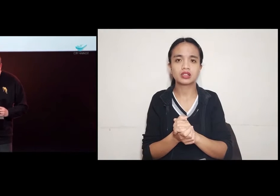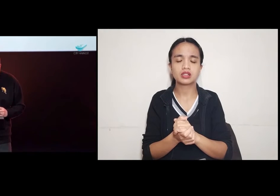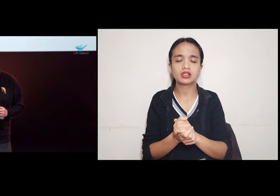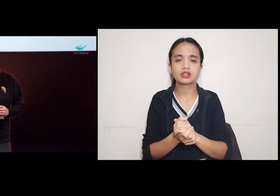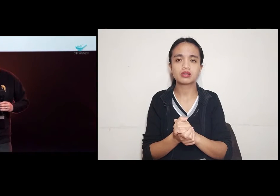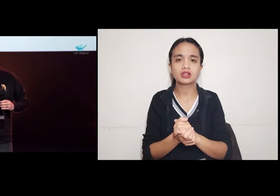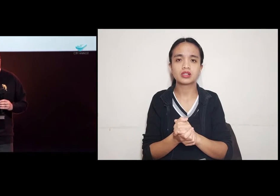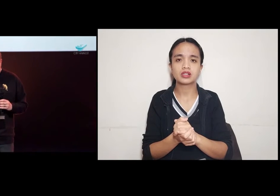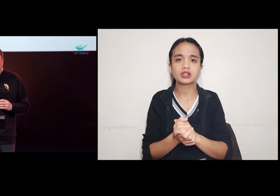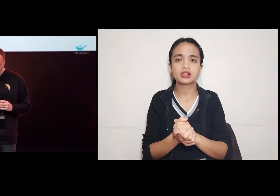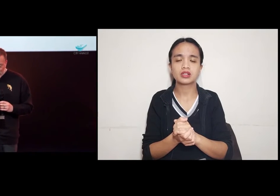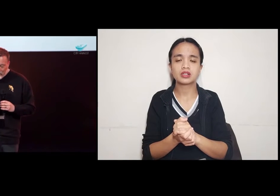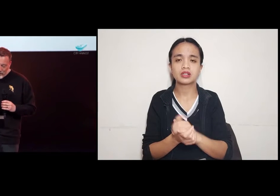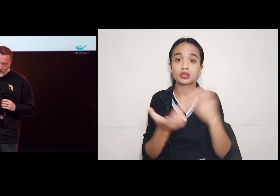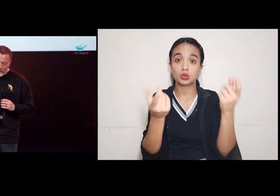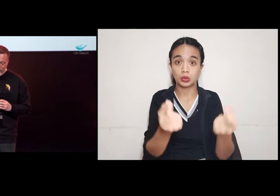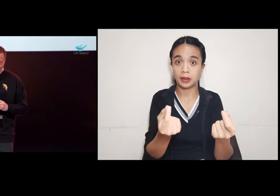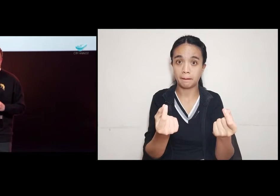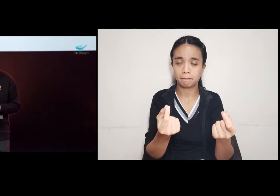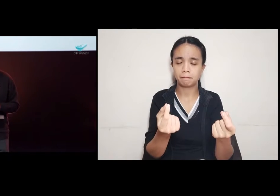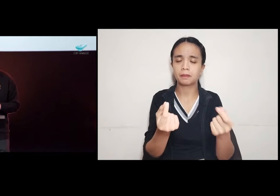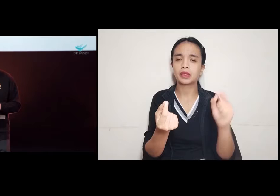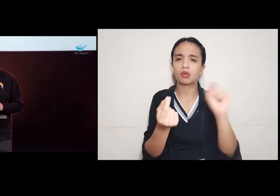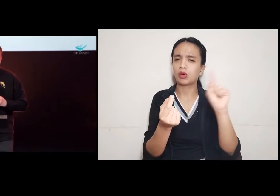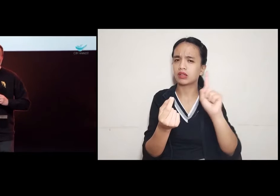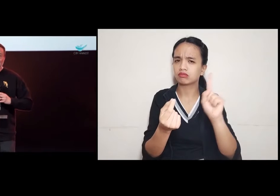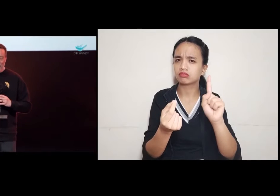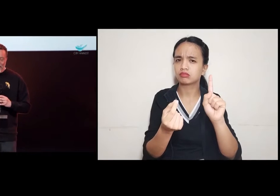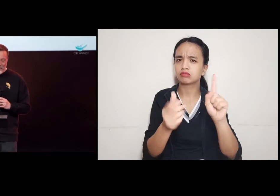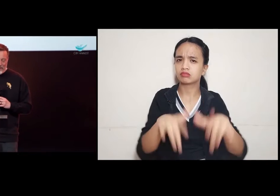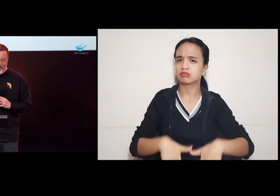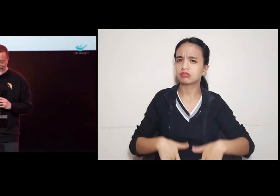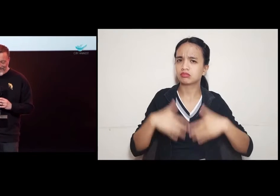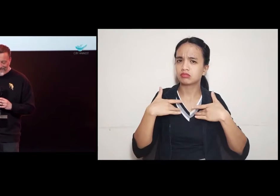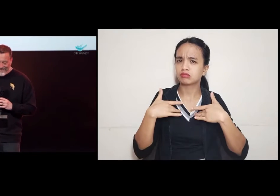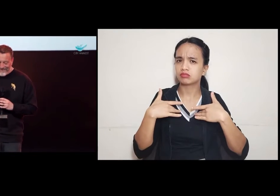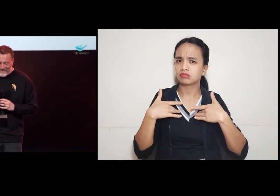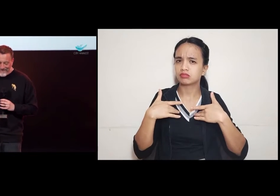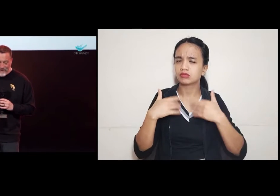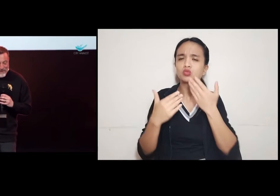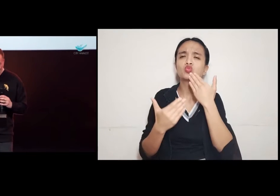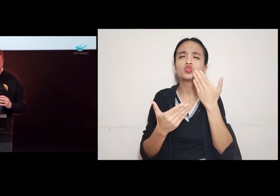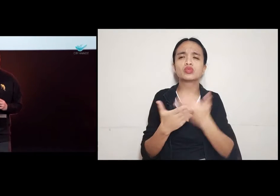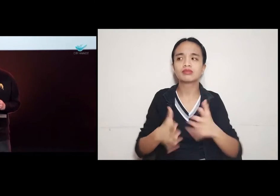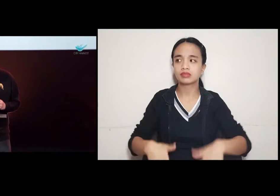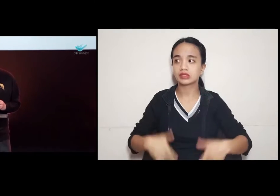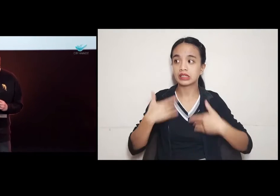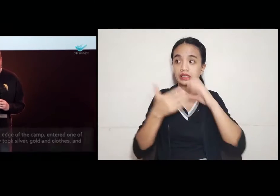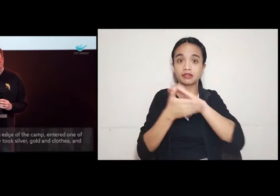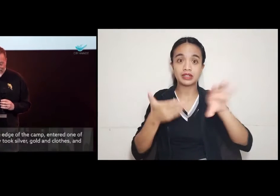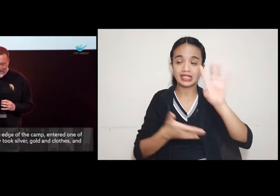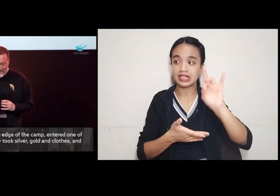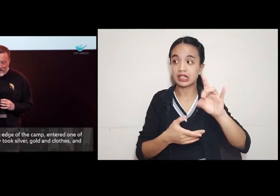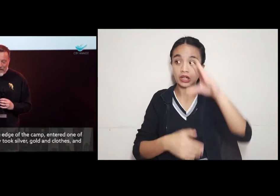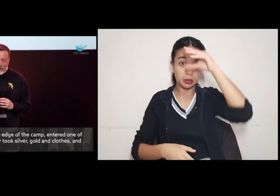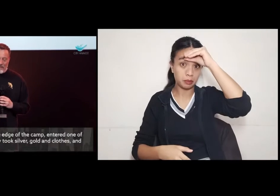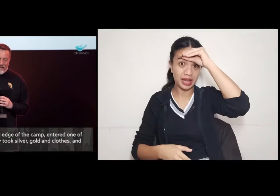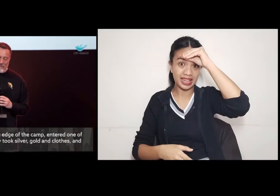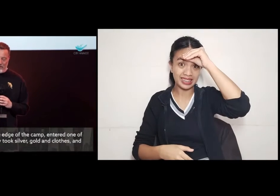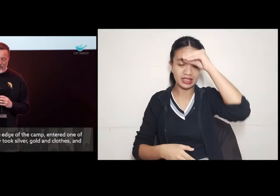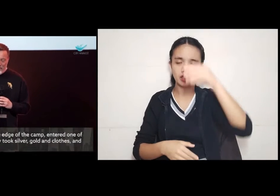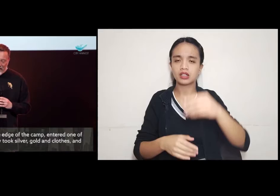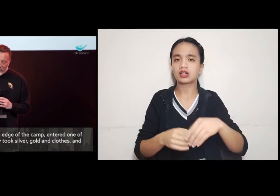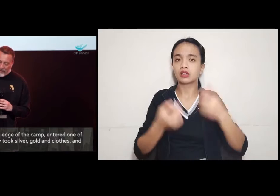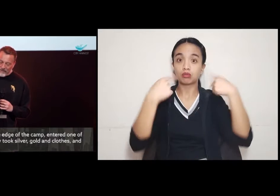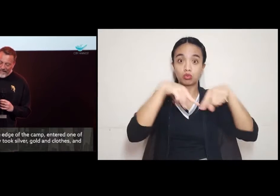And so they did what most of us would do. They began living in the good life. In verse 8, it says, the men who had